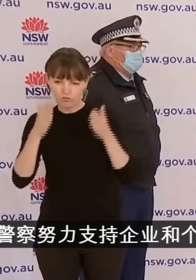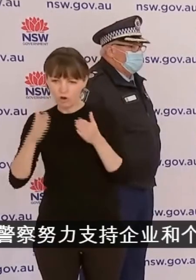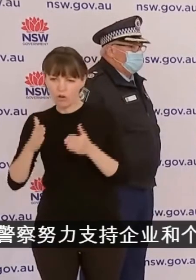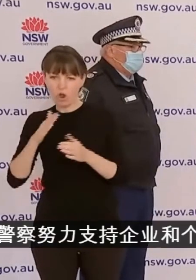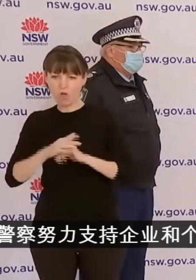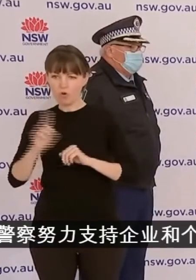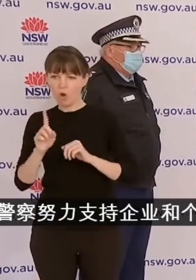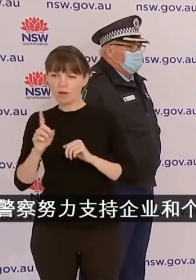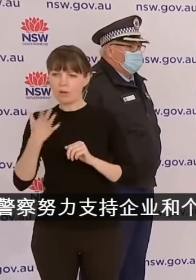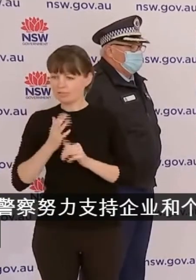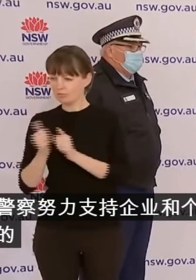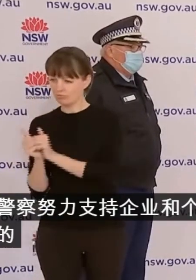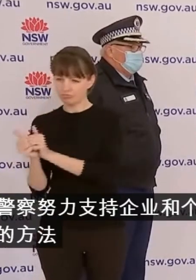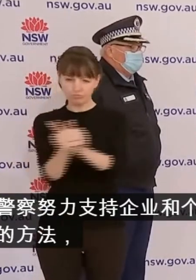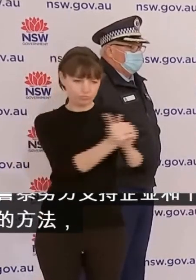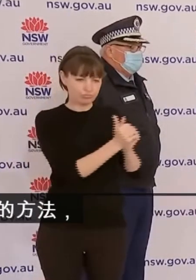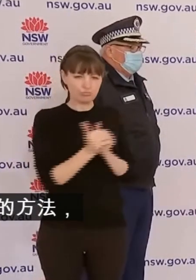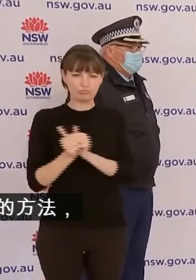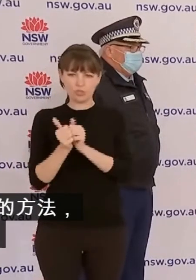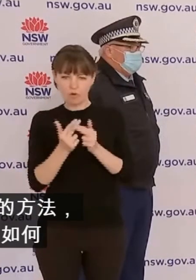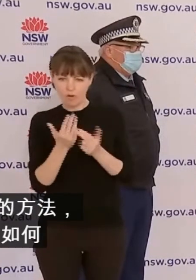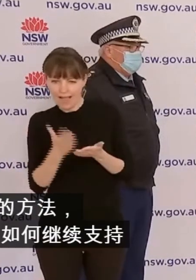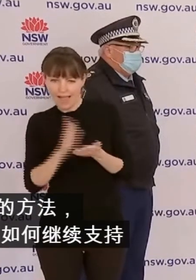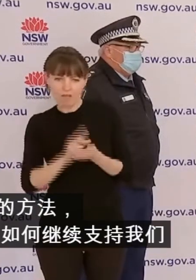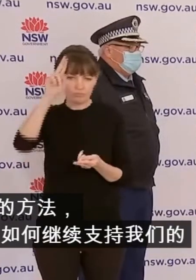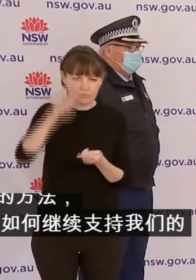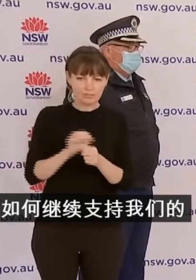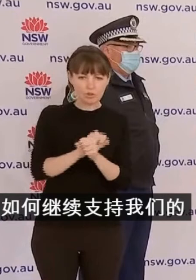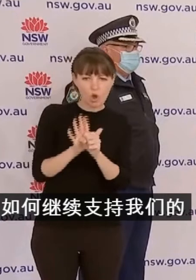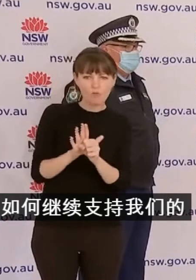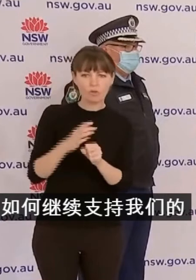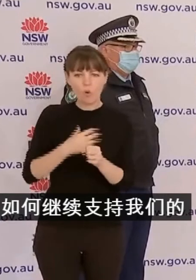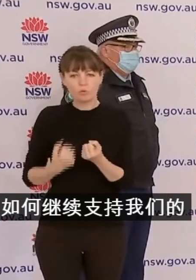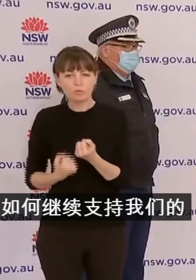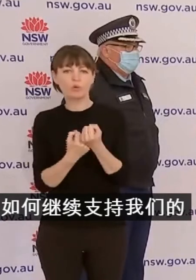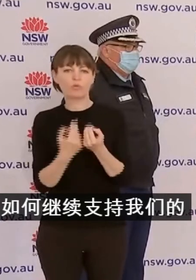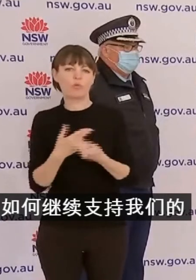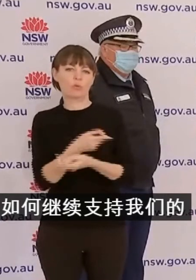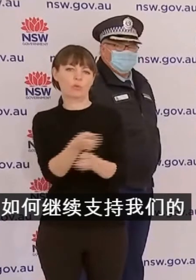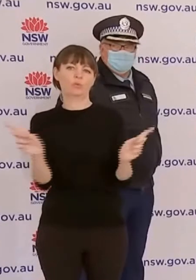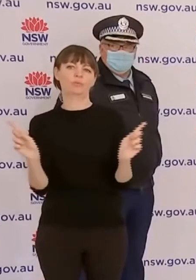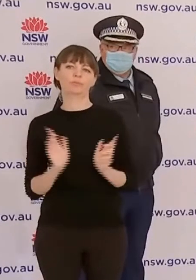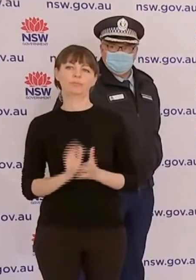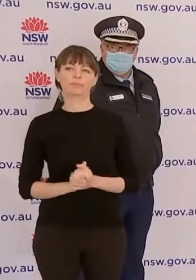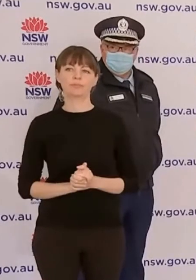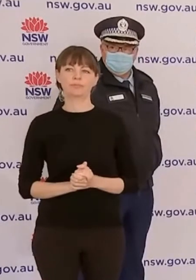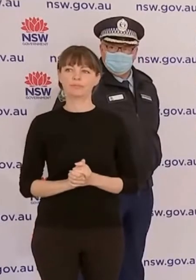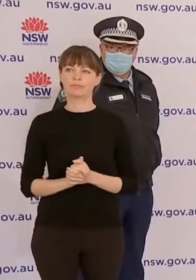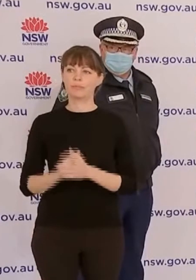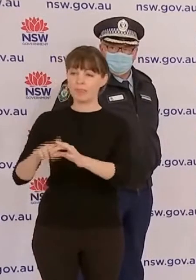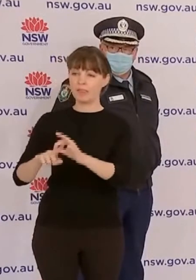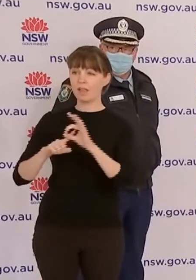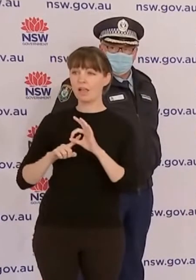police efforts. It is a whole-of-government approach, and that's how we continue to support our community. You mentioned there are tens